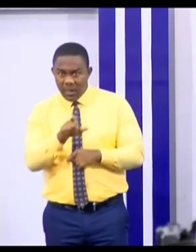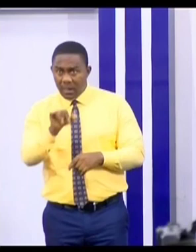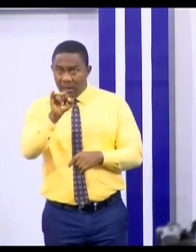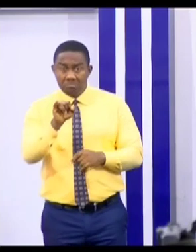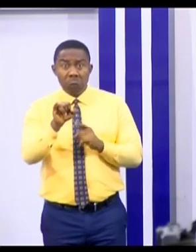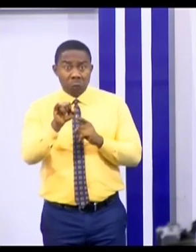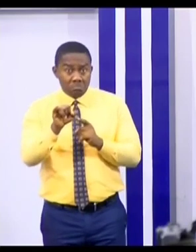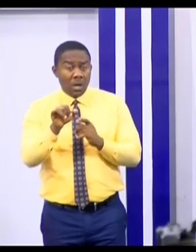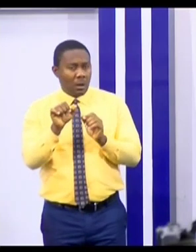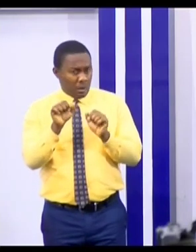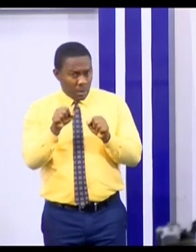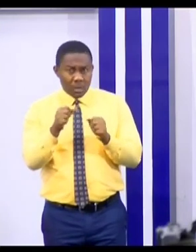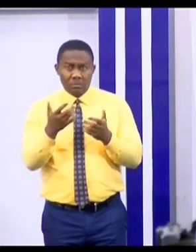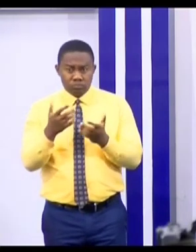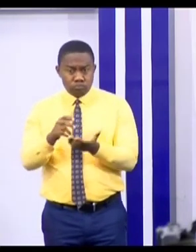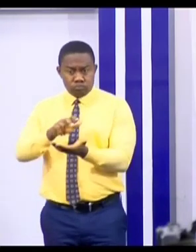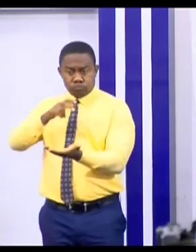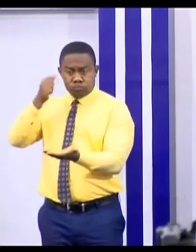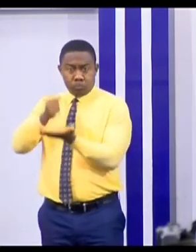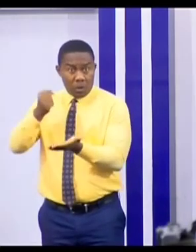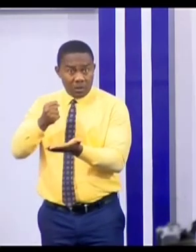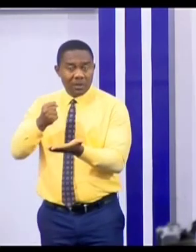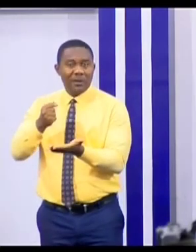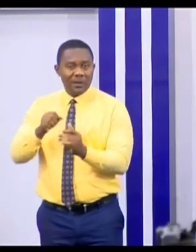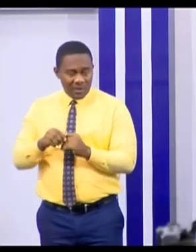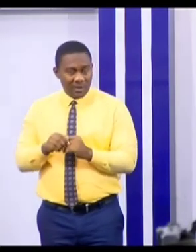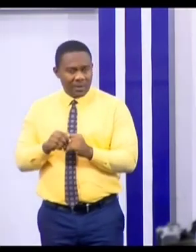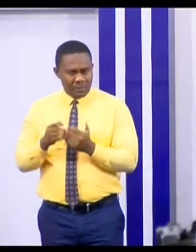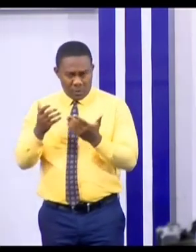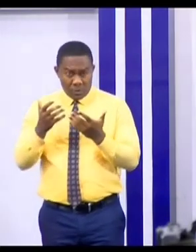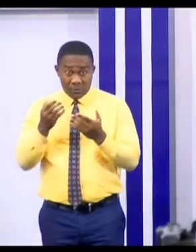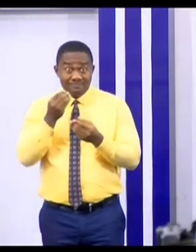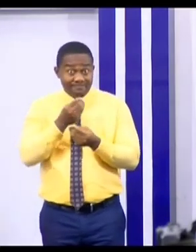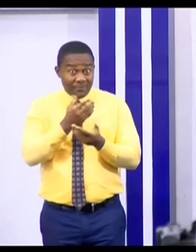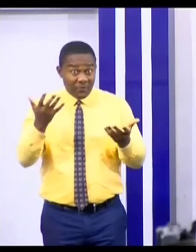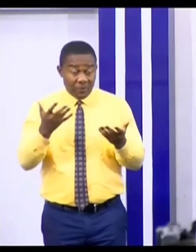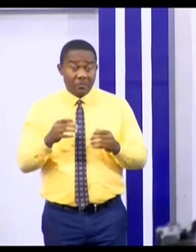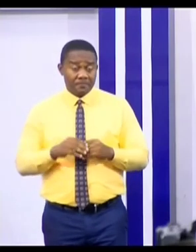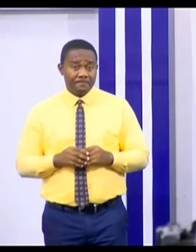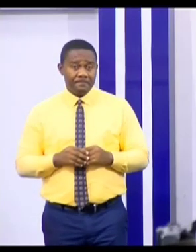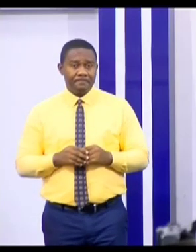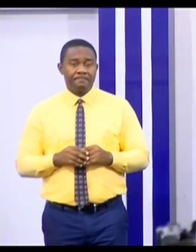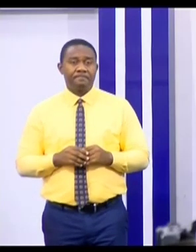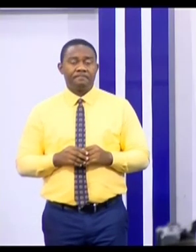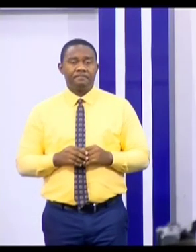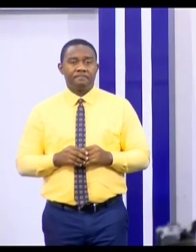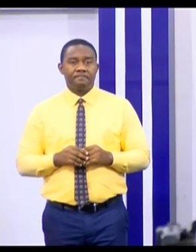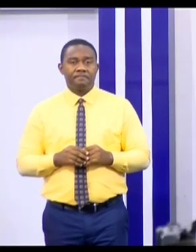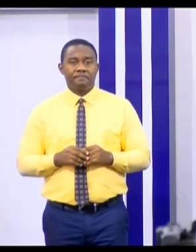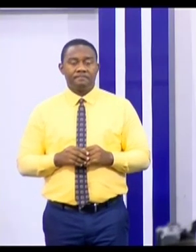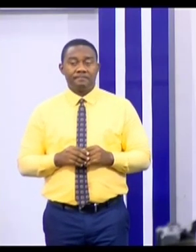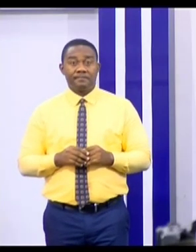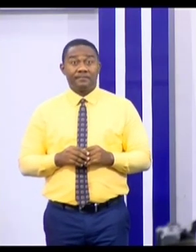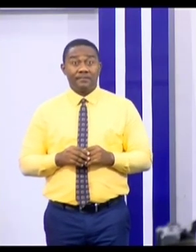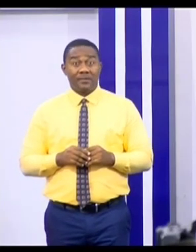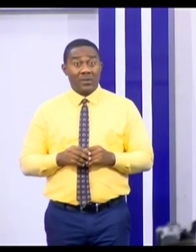executive instruments issued and gazetted. We just want to give an update for the avoidance of doubt this morning. The